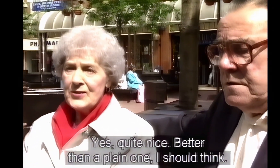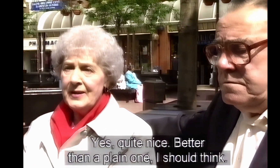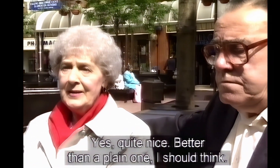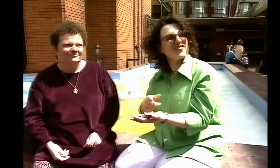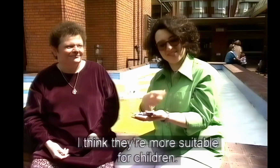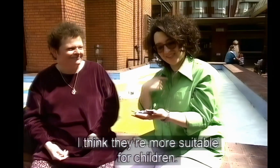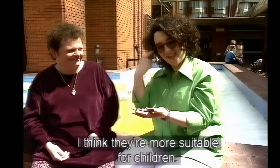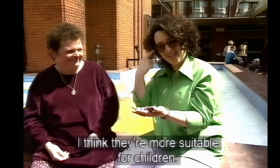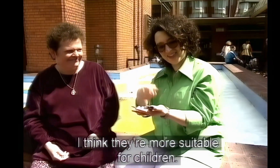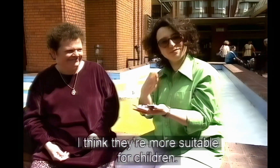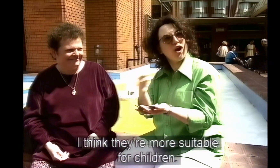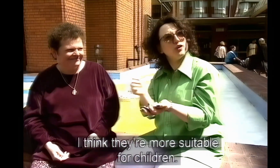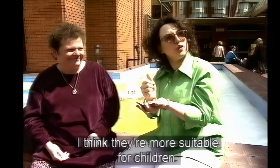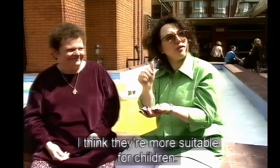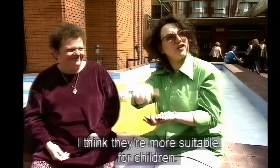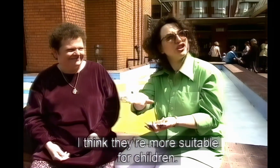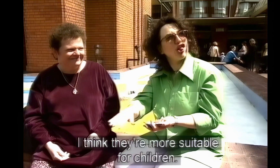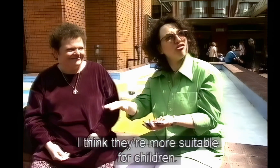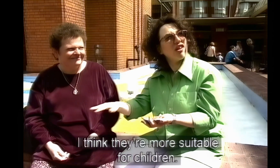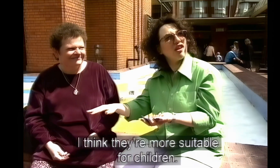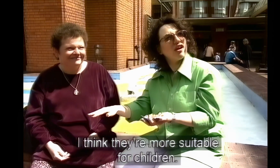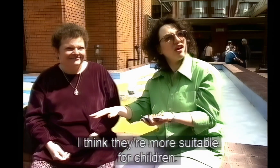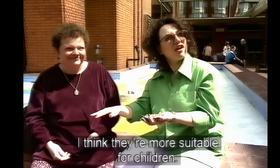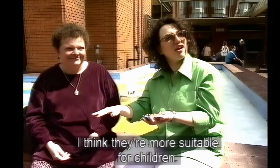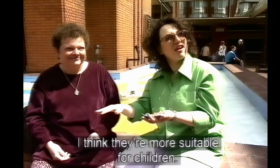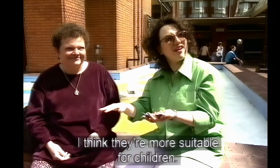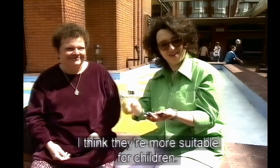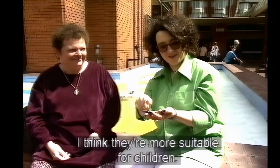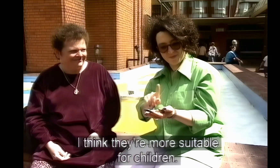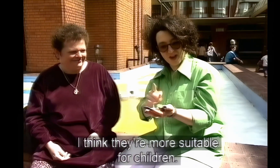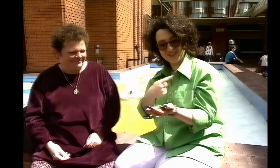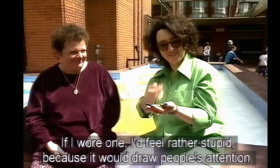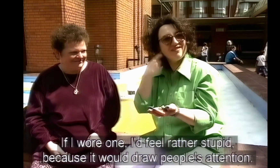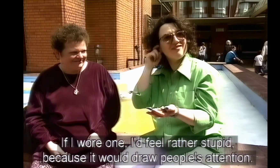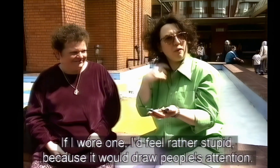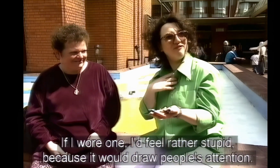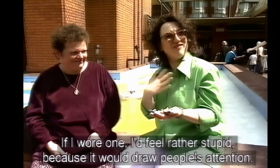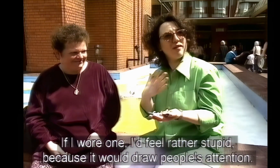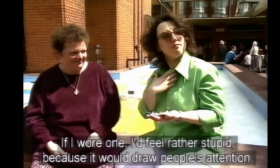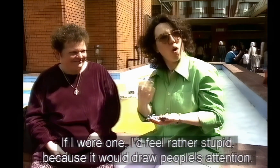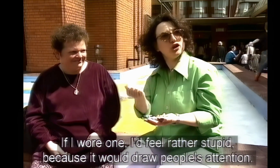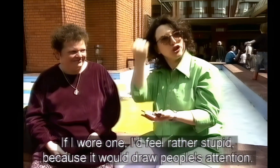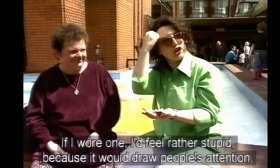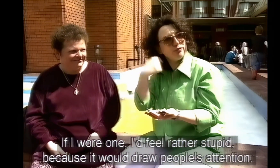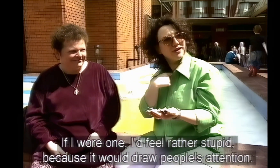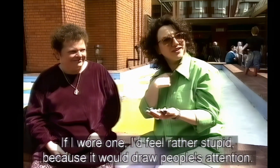think. I think they are more suitable for children. If I were one, I'd feel rather